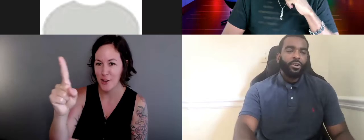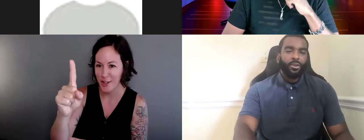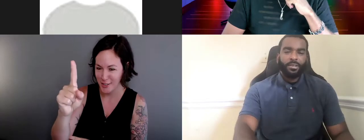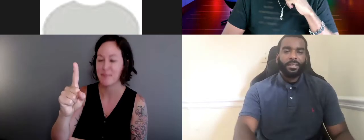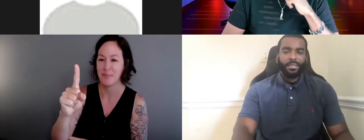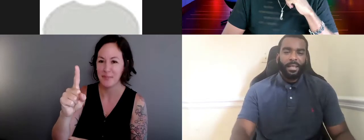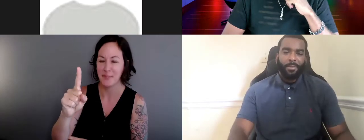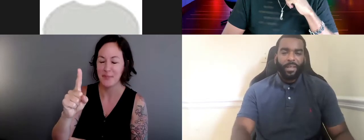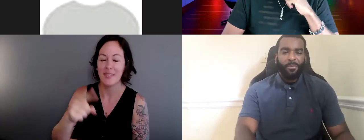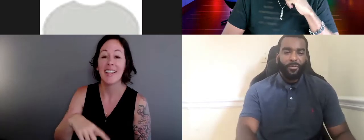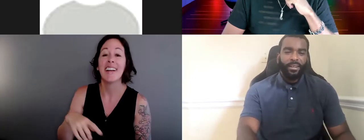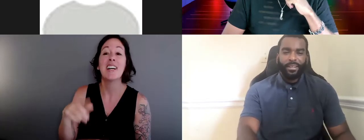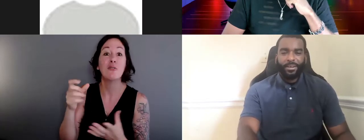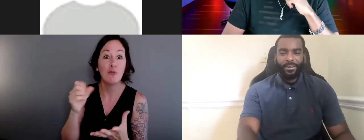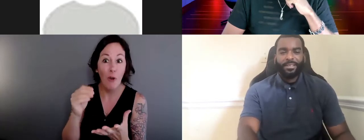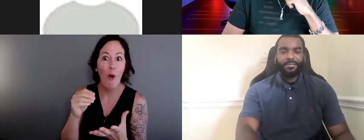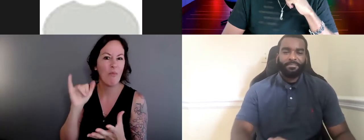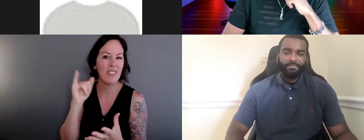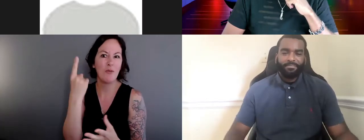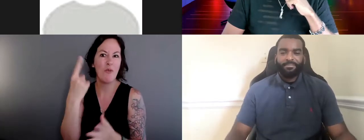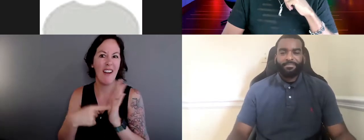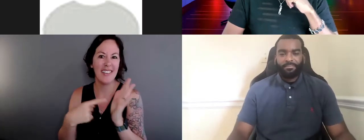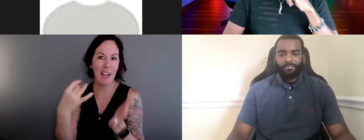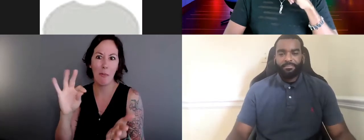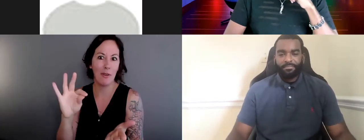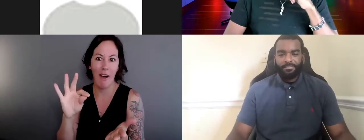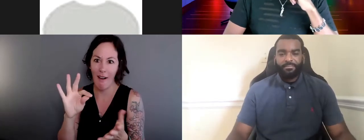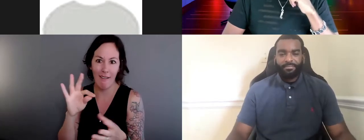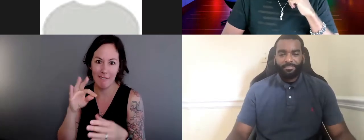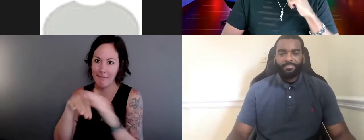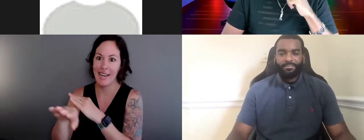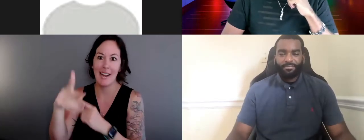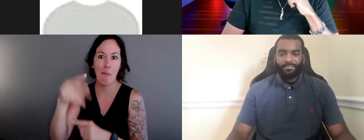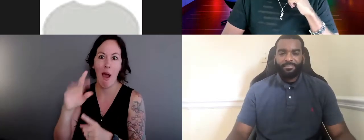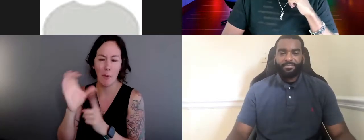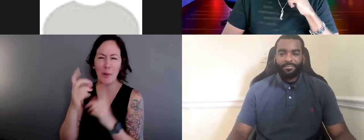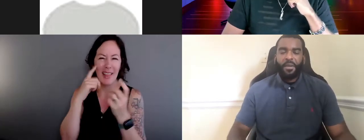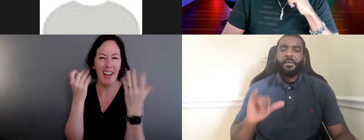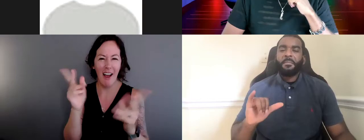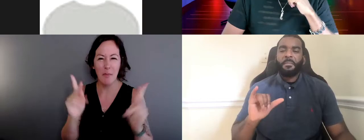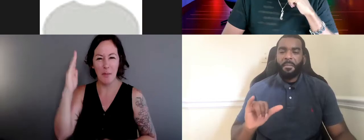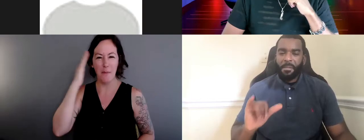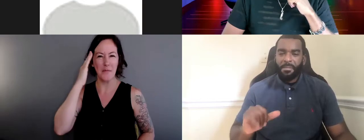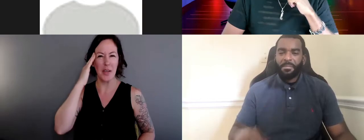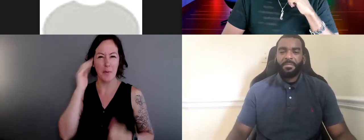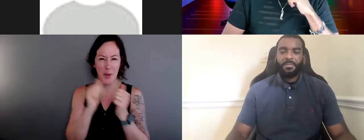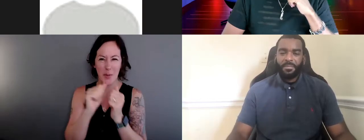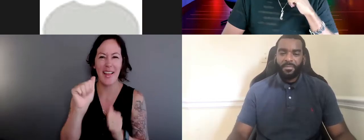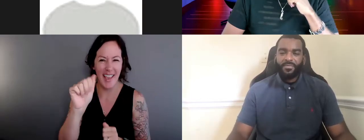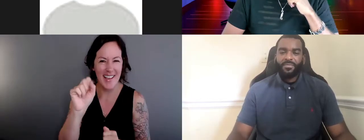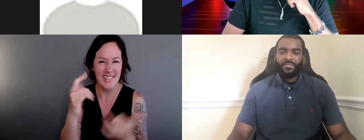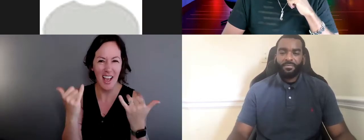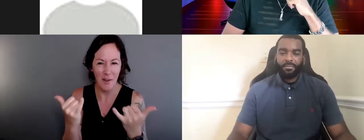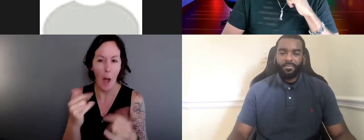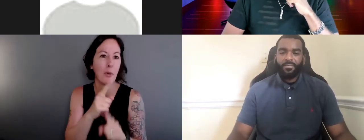What's Eternals is the name of that movie. Eternals is the name of the movie. So that's just one example of